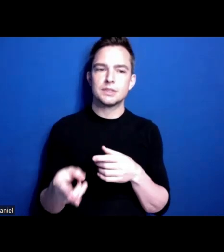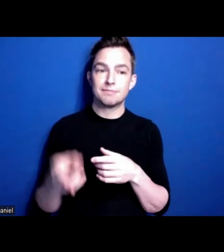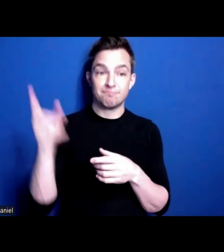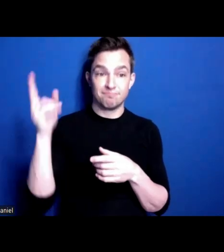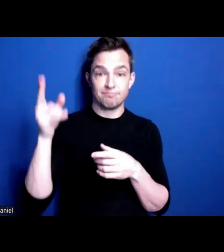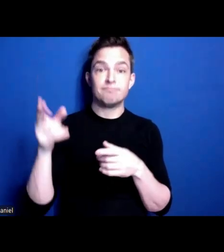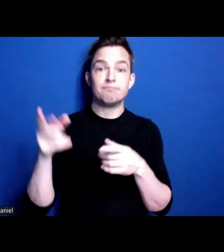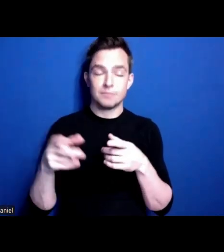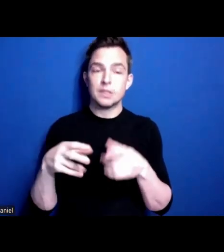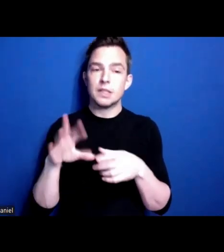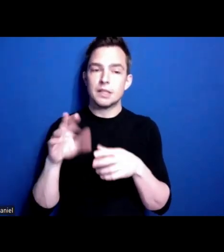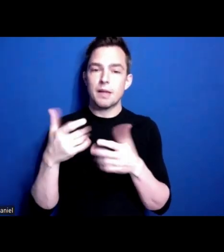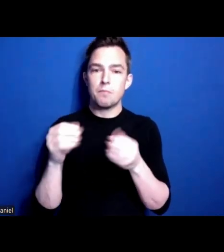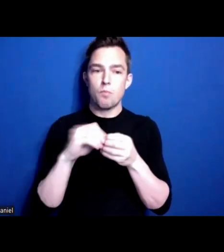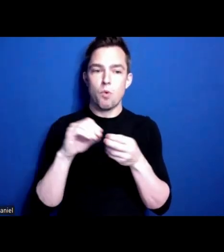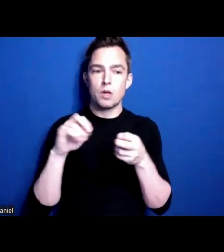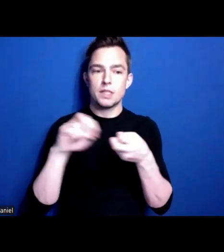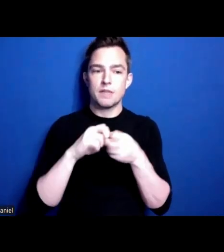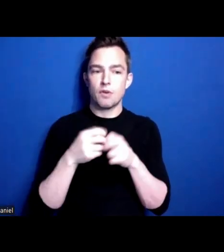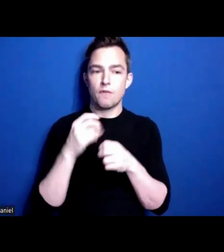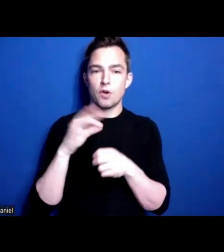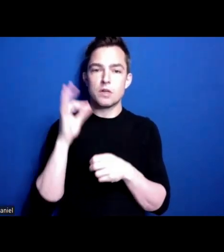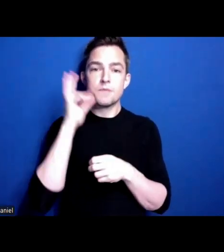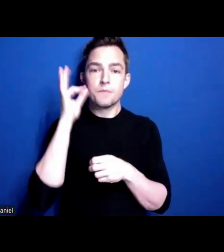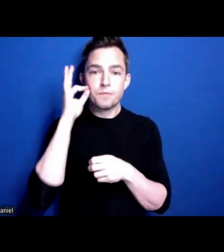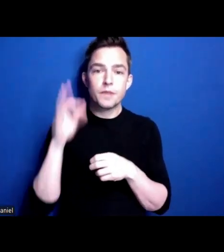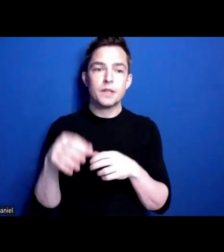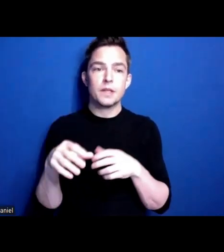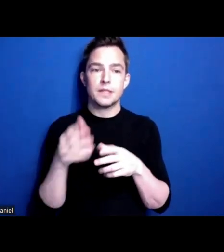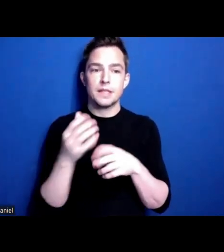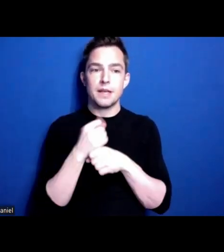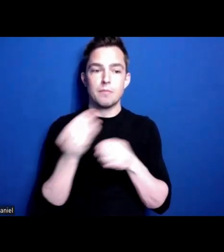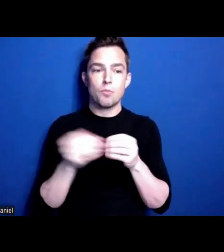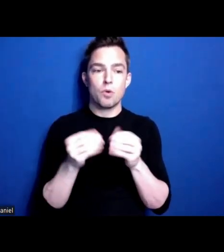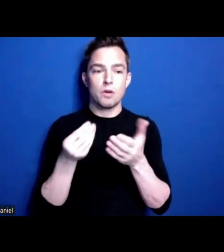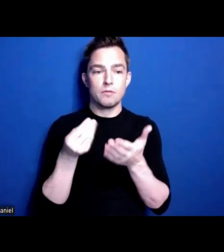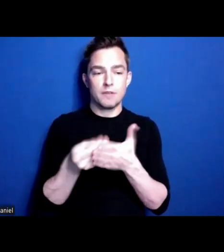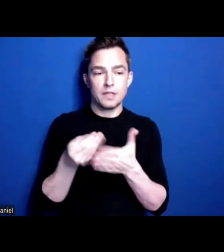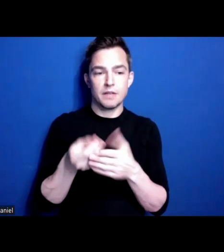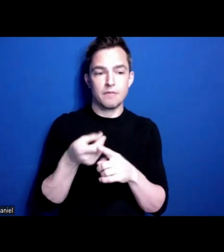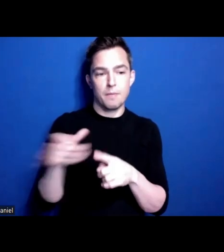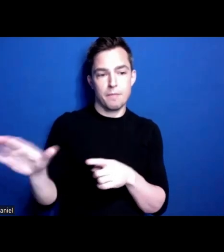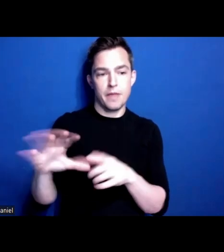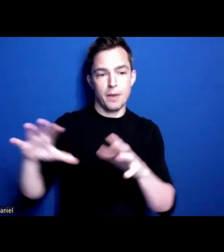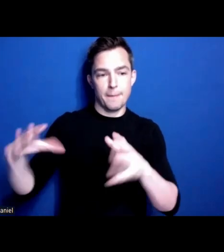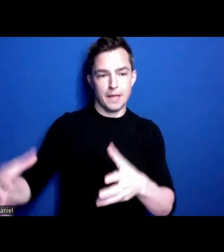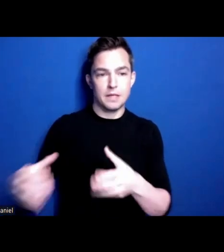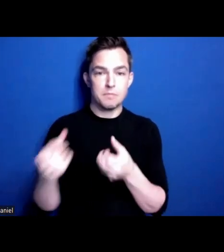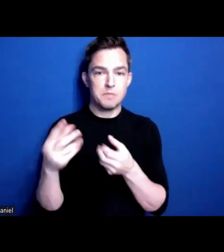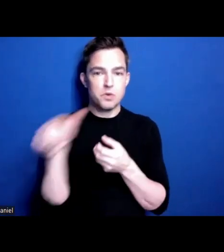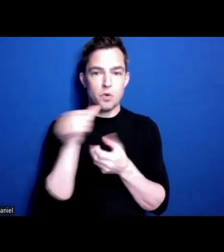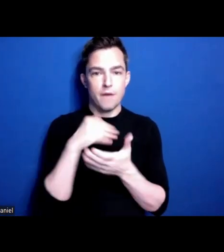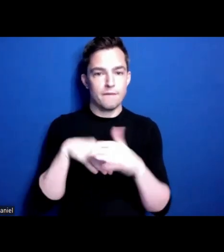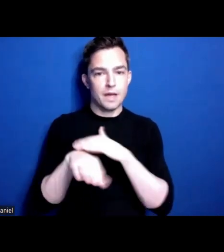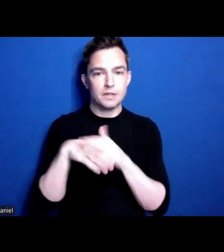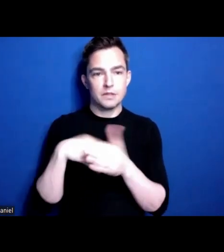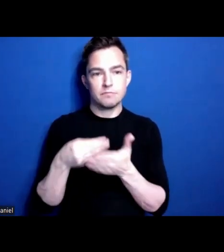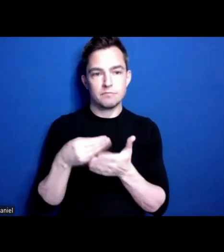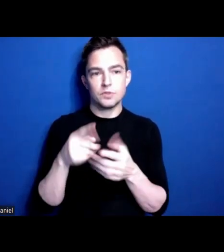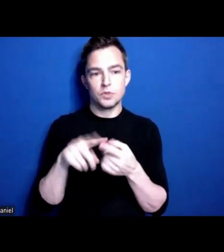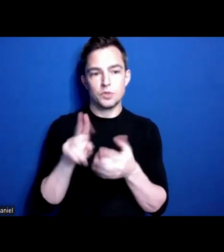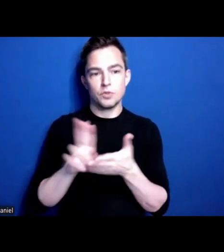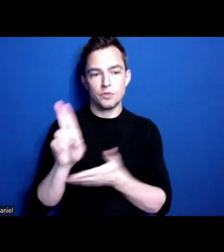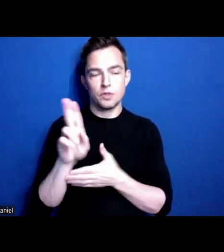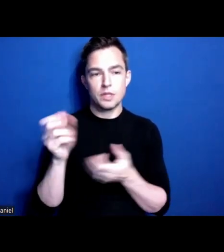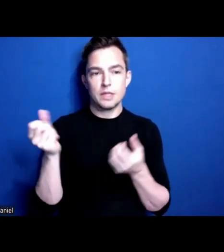more difficult for Indian students to get funding from their bands. Many already do not have access to university. Many